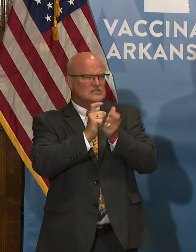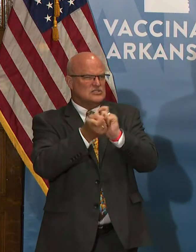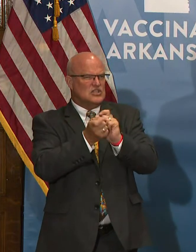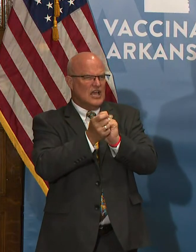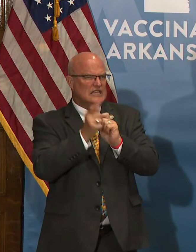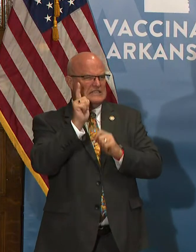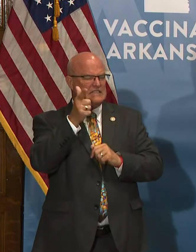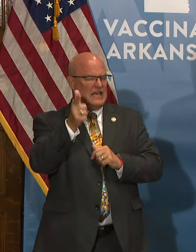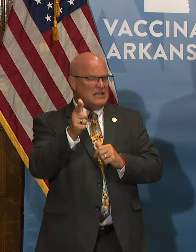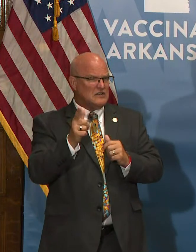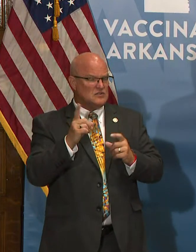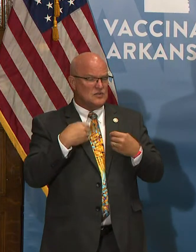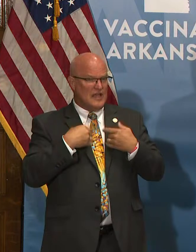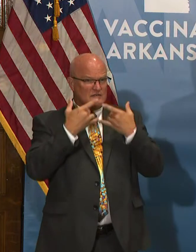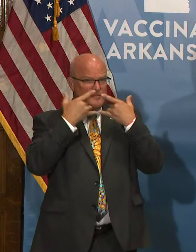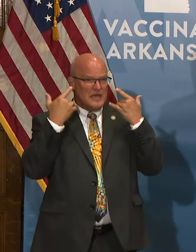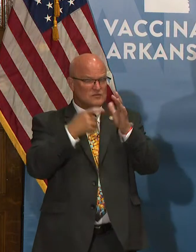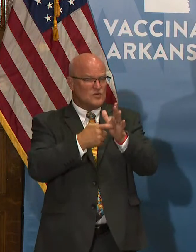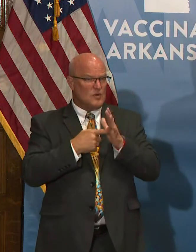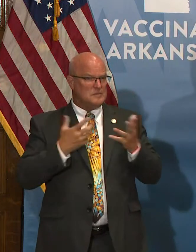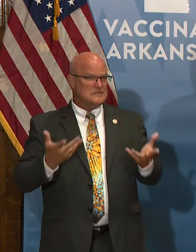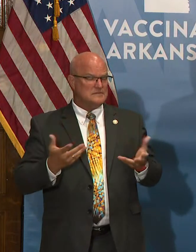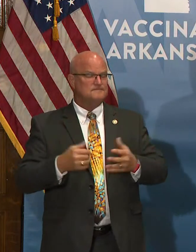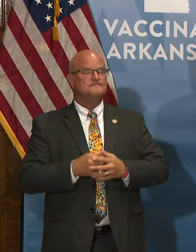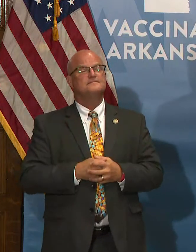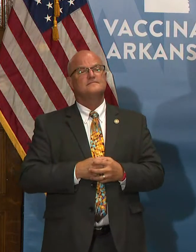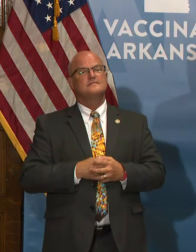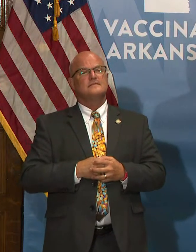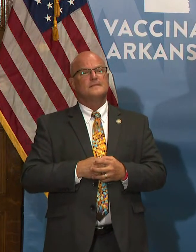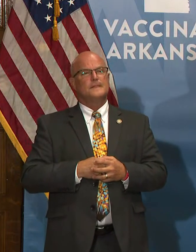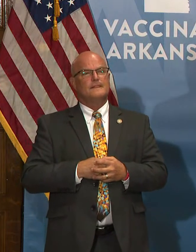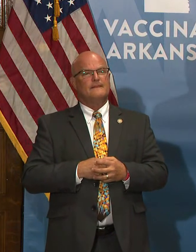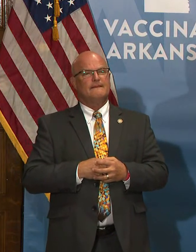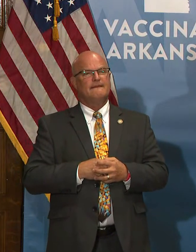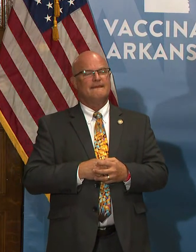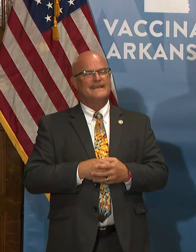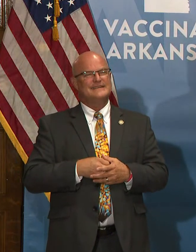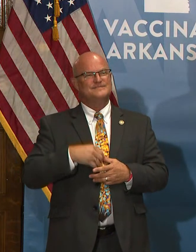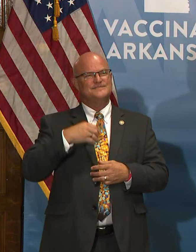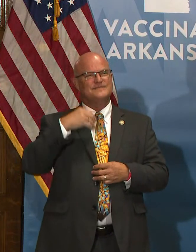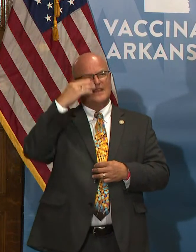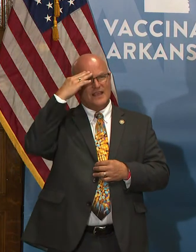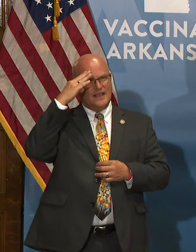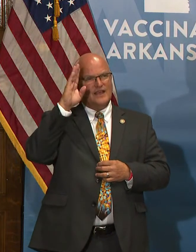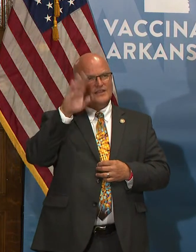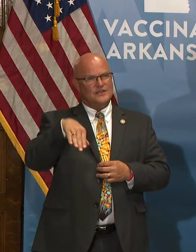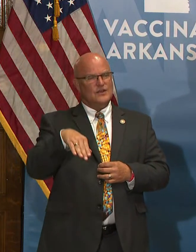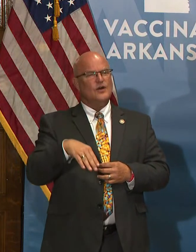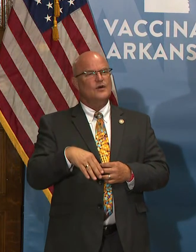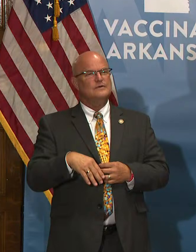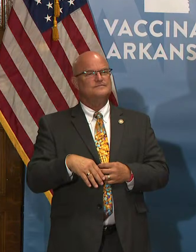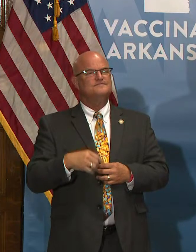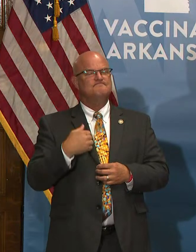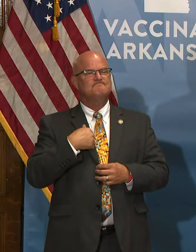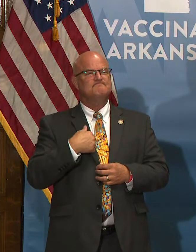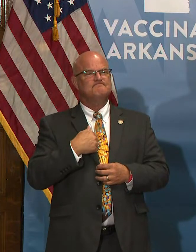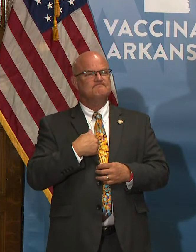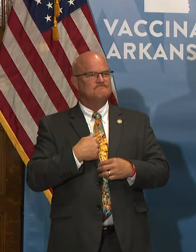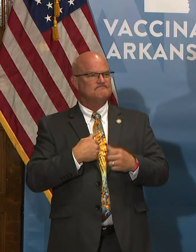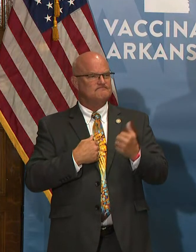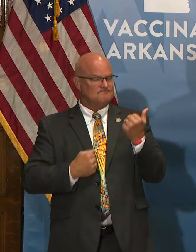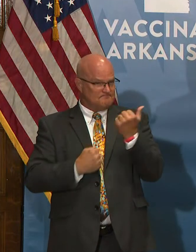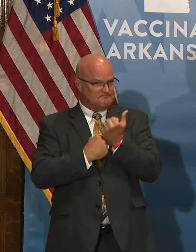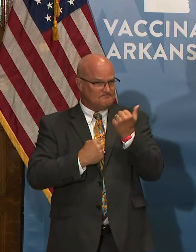those districts that do have mask requirements? You know, what I've always advocated